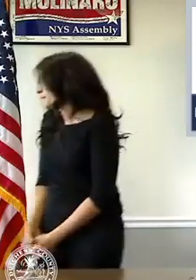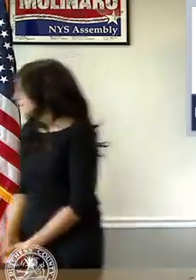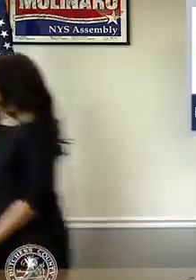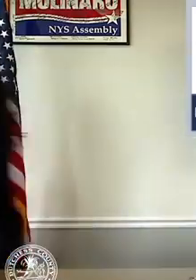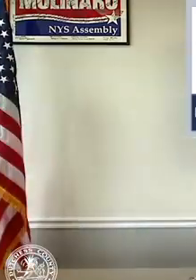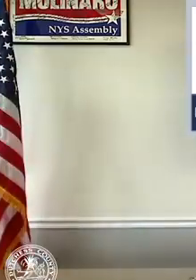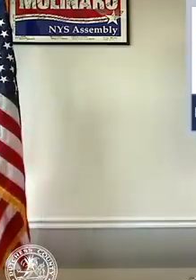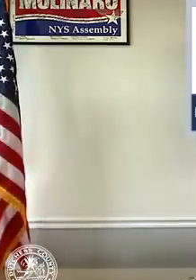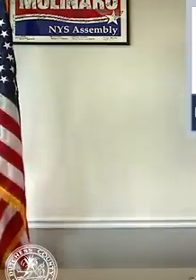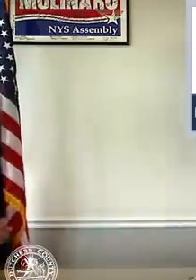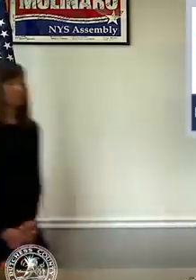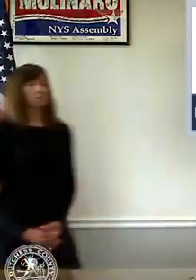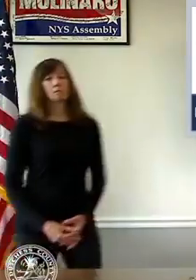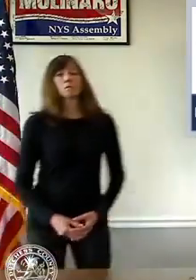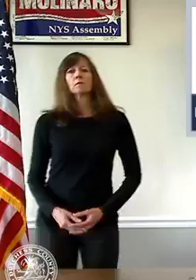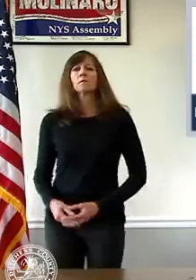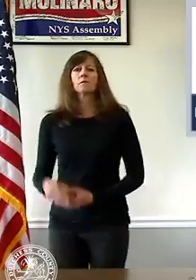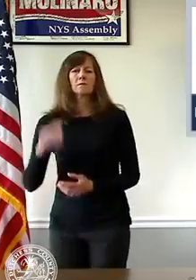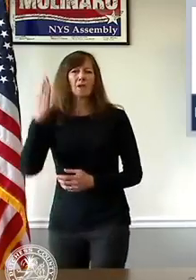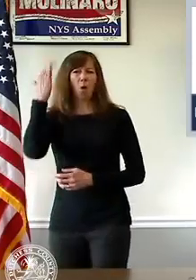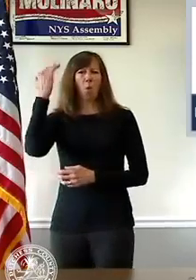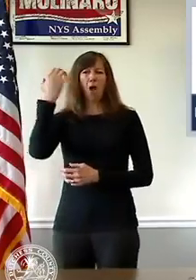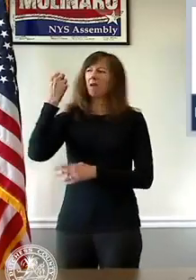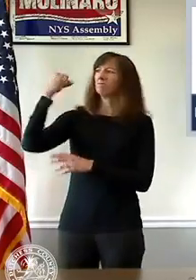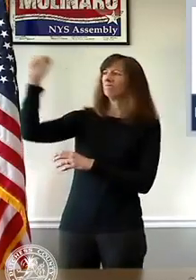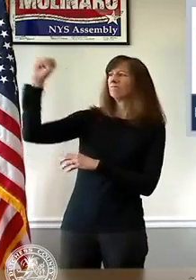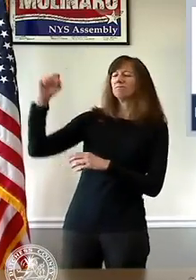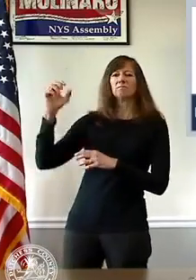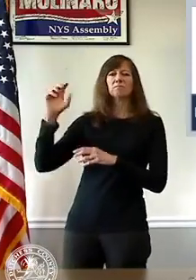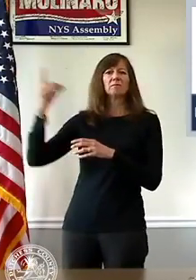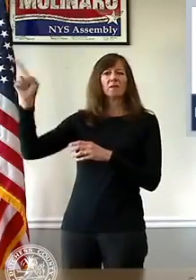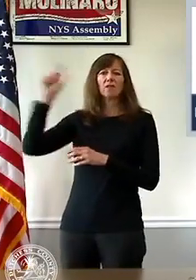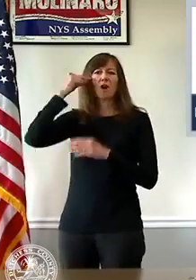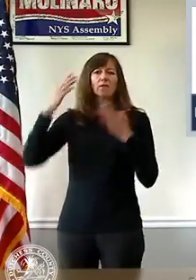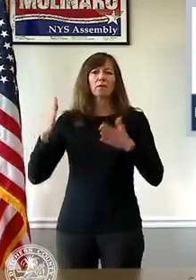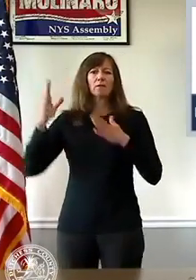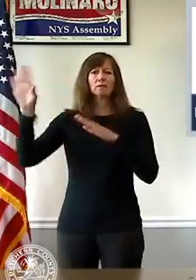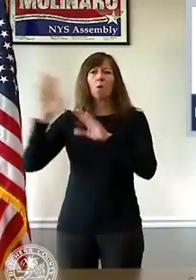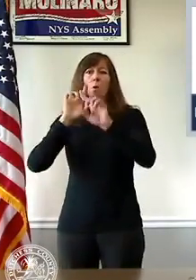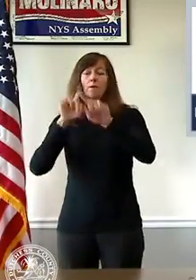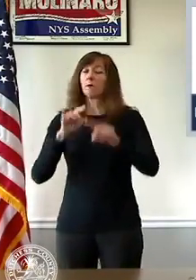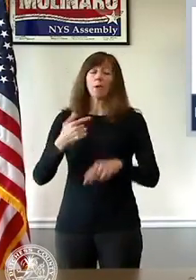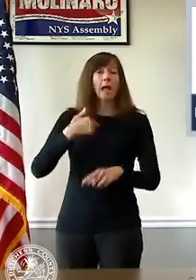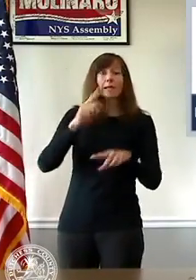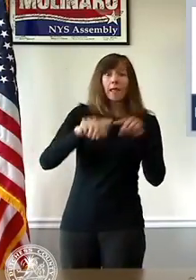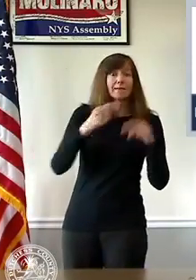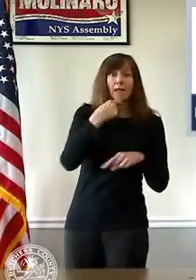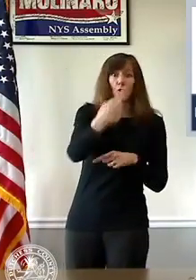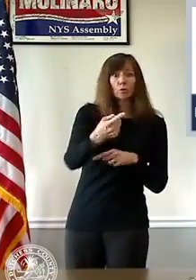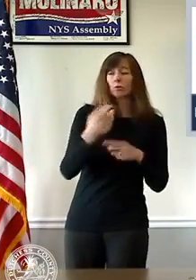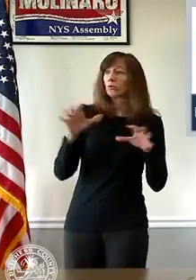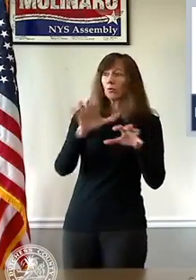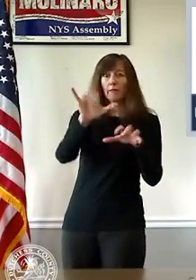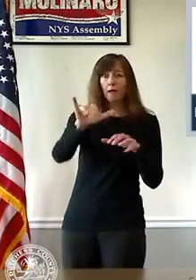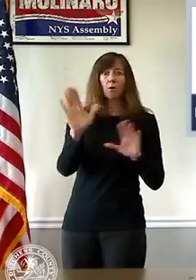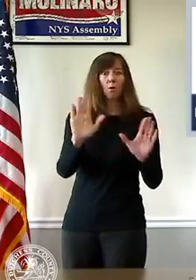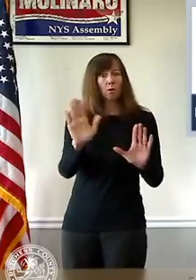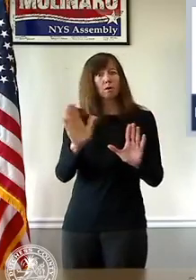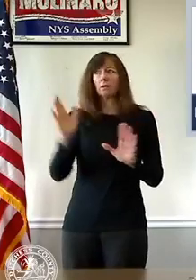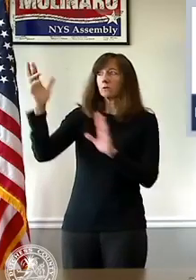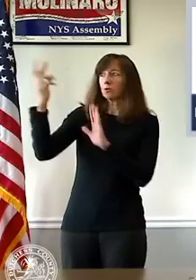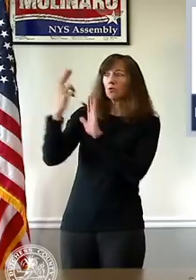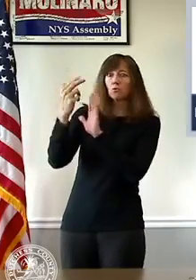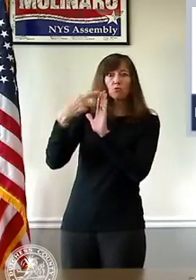orders? I can't tell you to defy a governor's order. It is the rule. It has the force of law. So what I'm telling you is that these